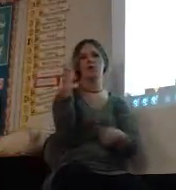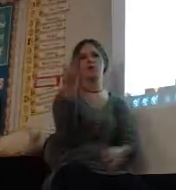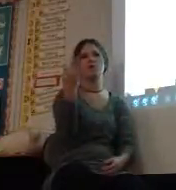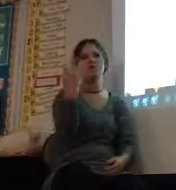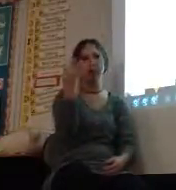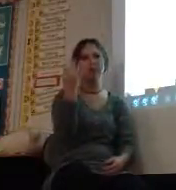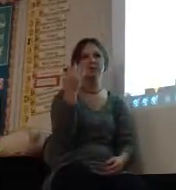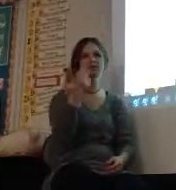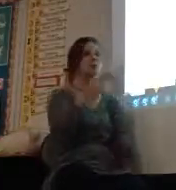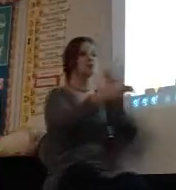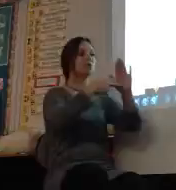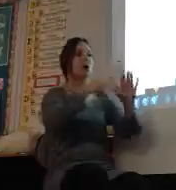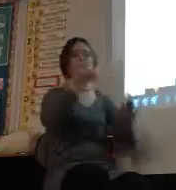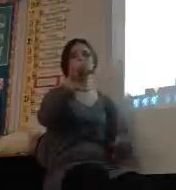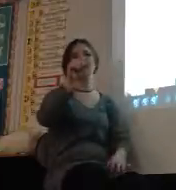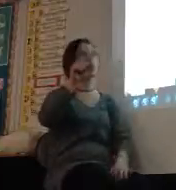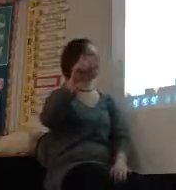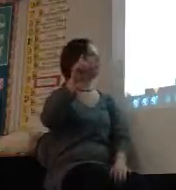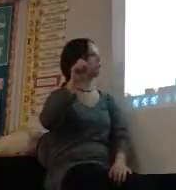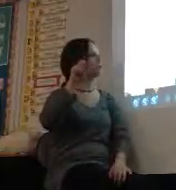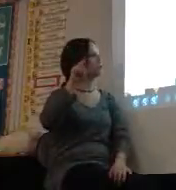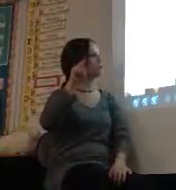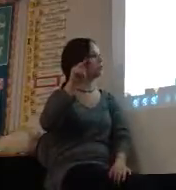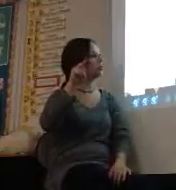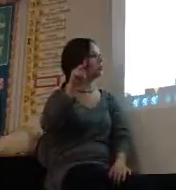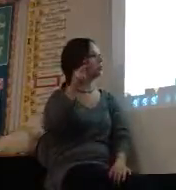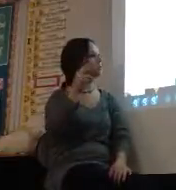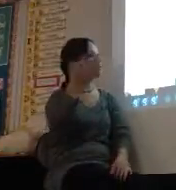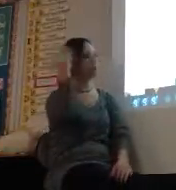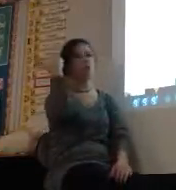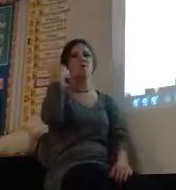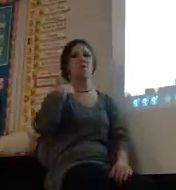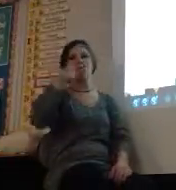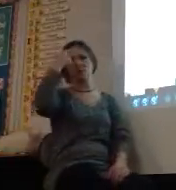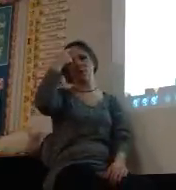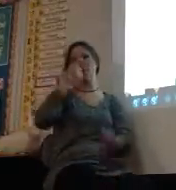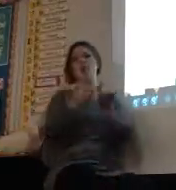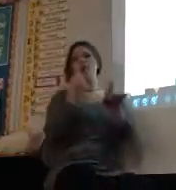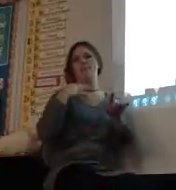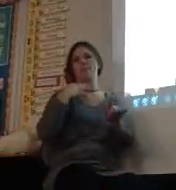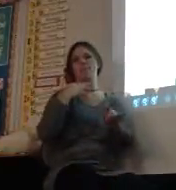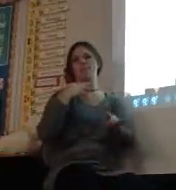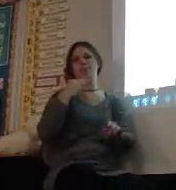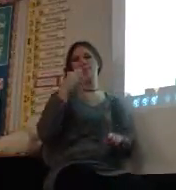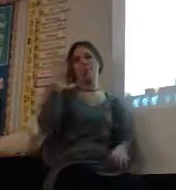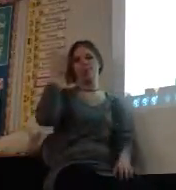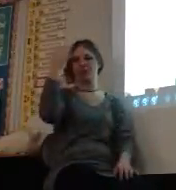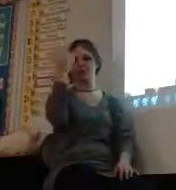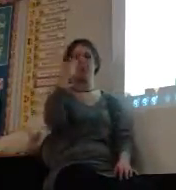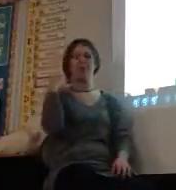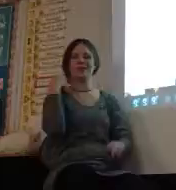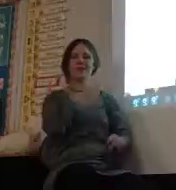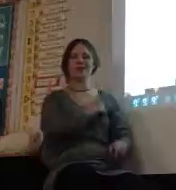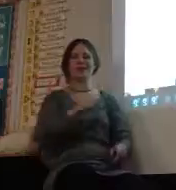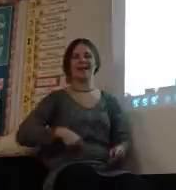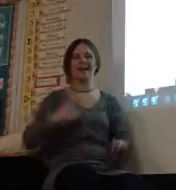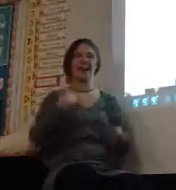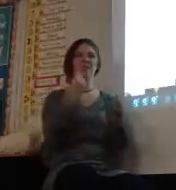Lune, once belonged to a French king and holds priceless artifacts. The team knew that exploring the shipwreck